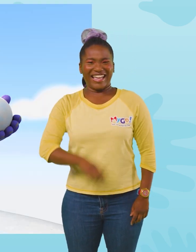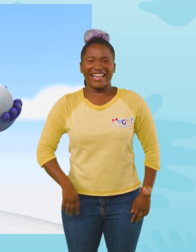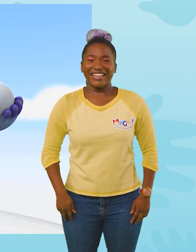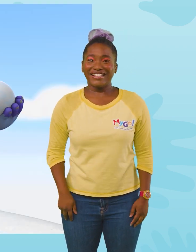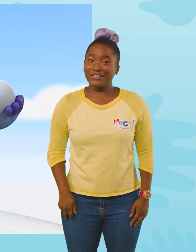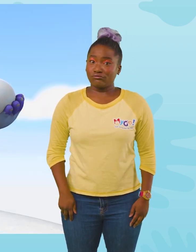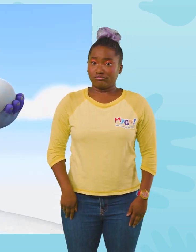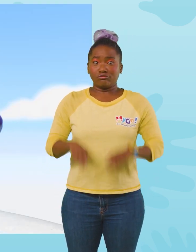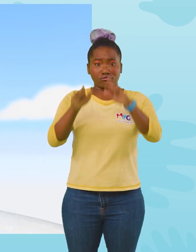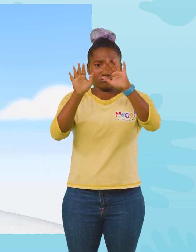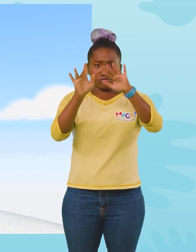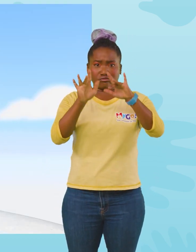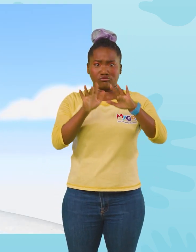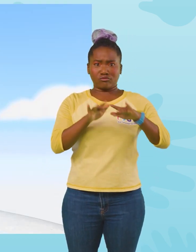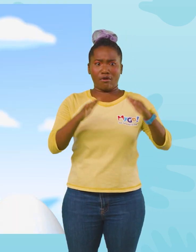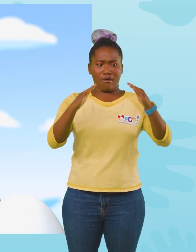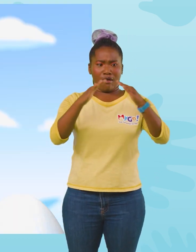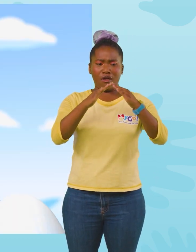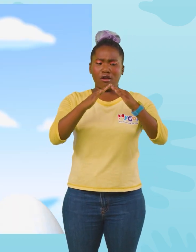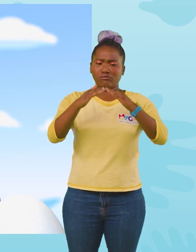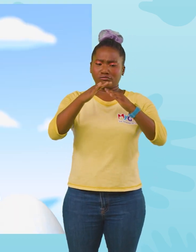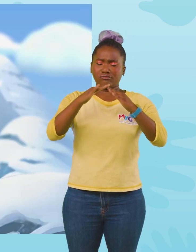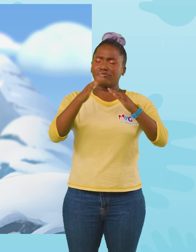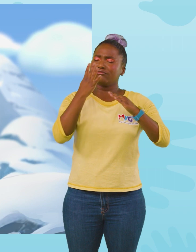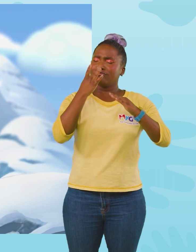And the snow up here is